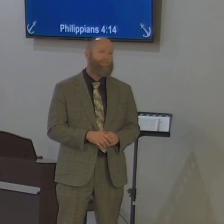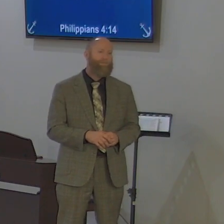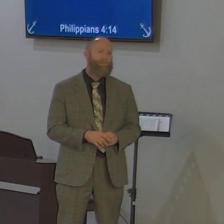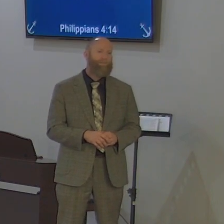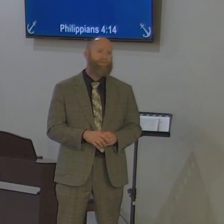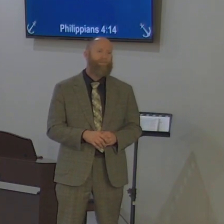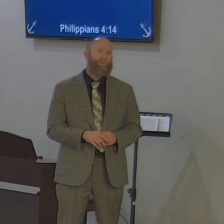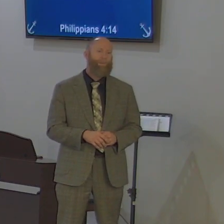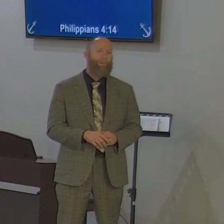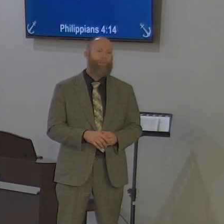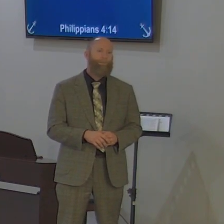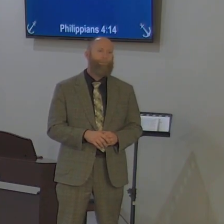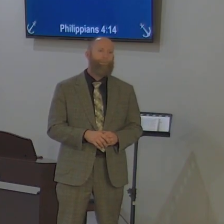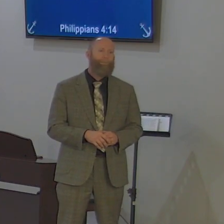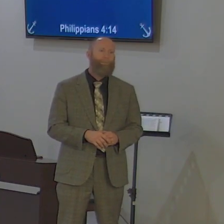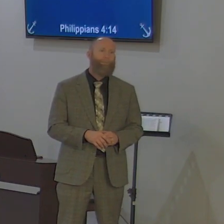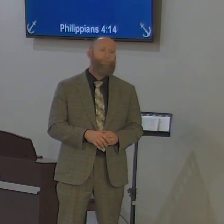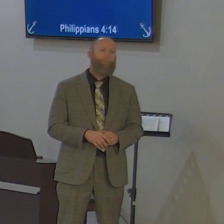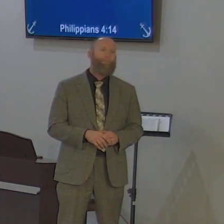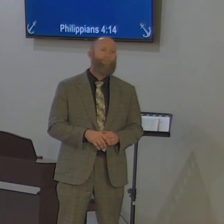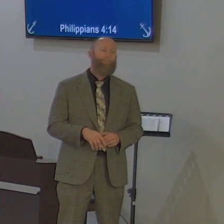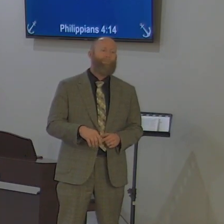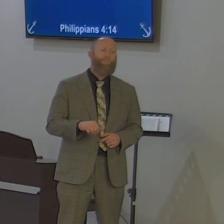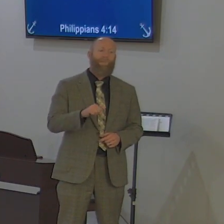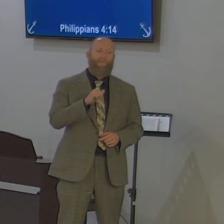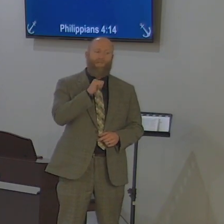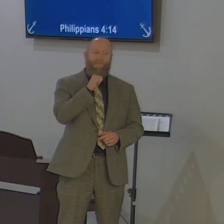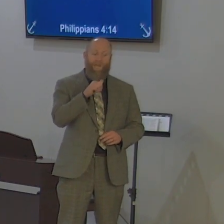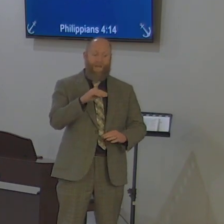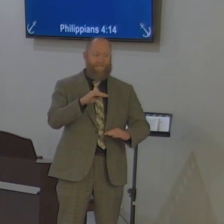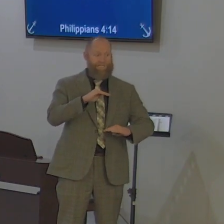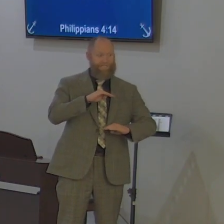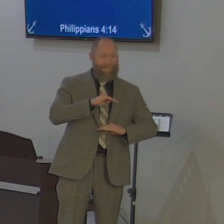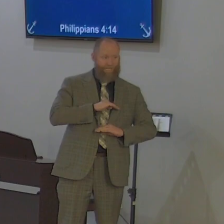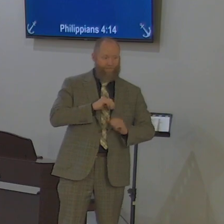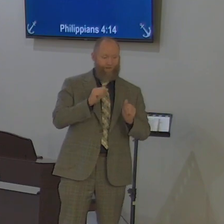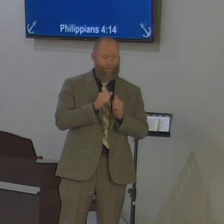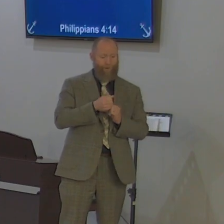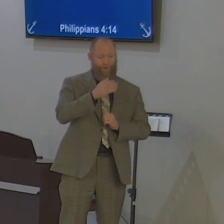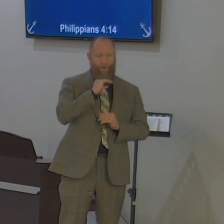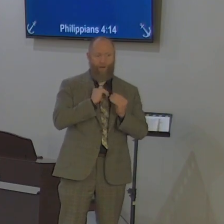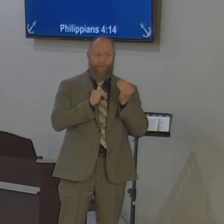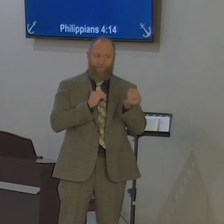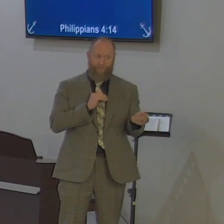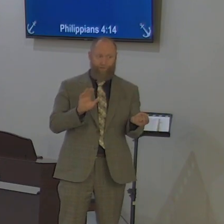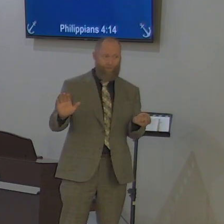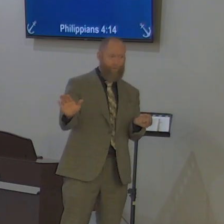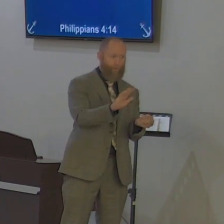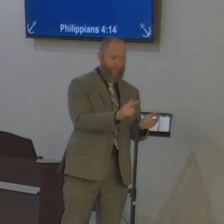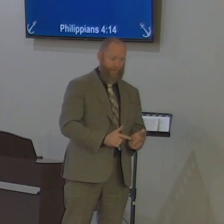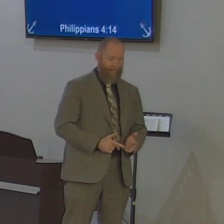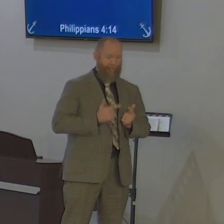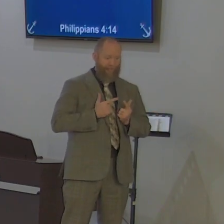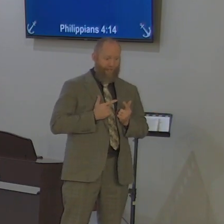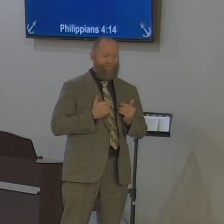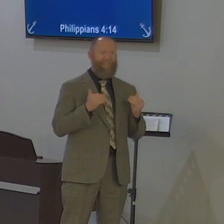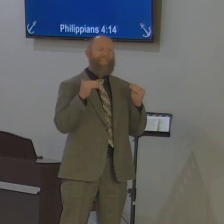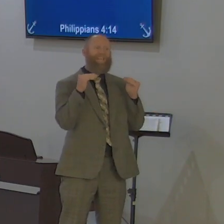To be dissatisfied with what God has placed into your life is to be dissatisfied or discontented with God.